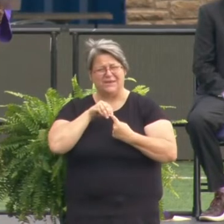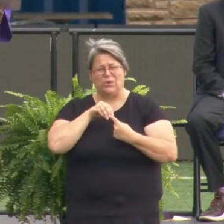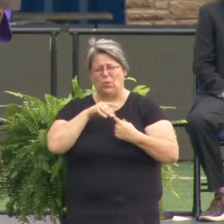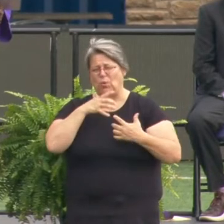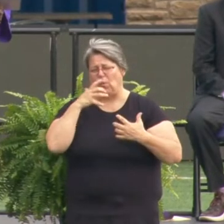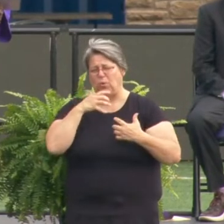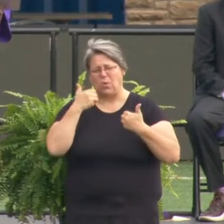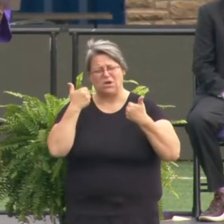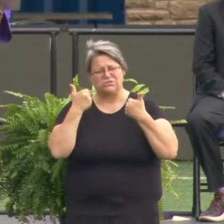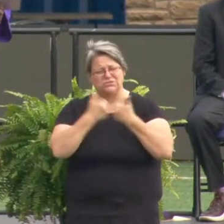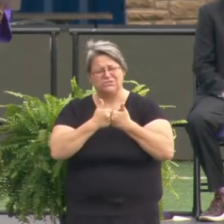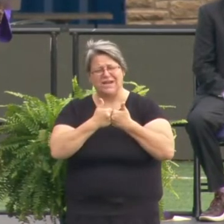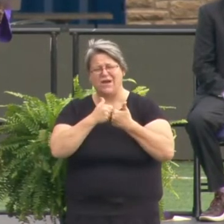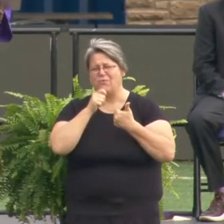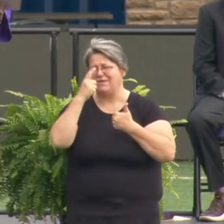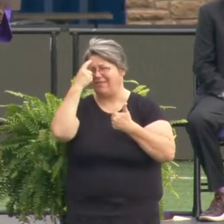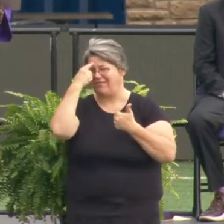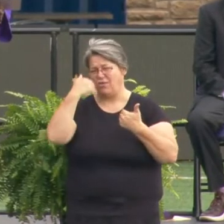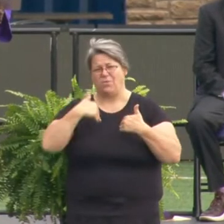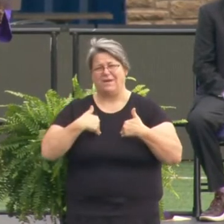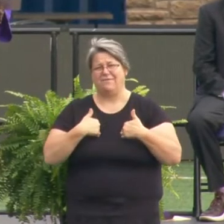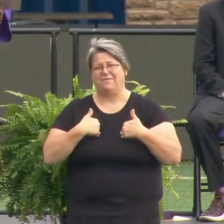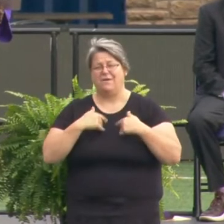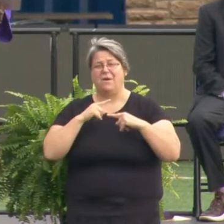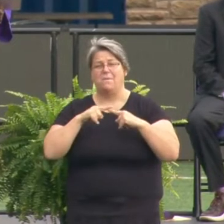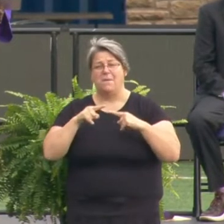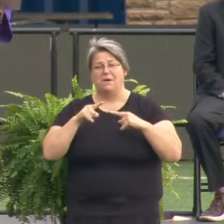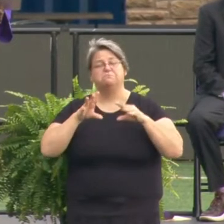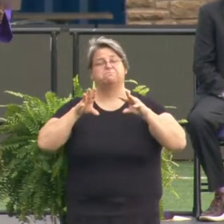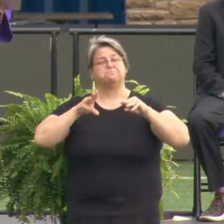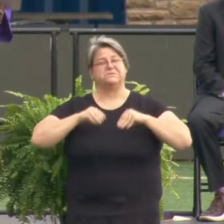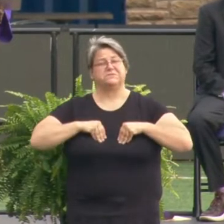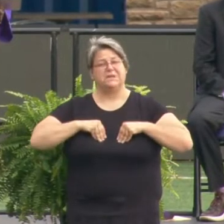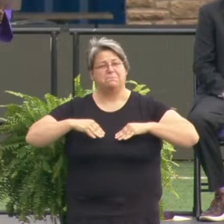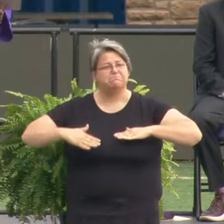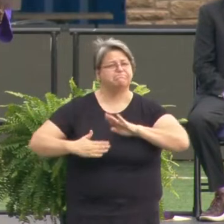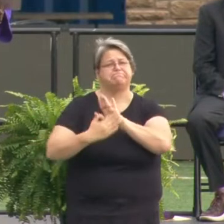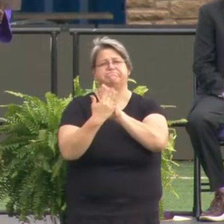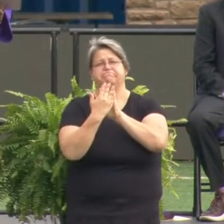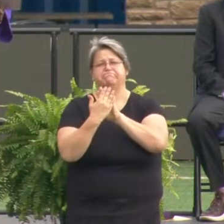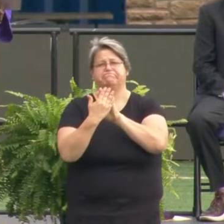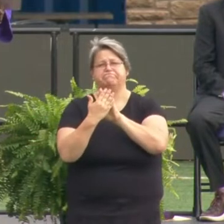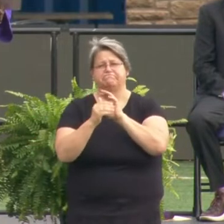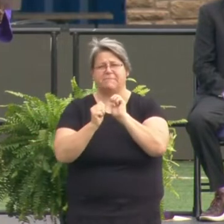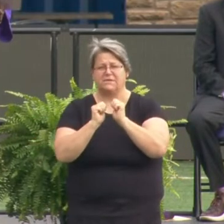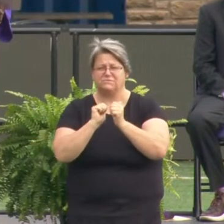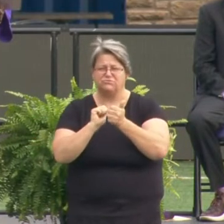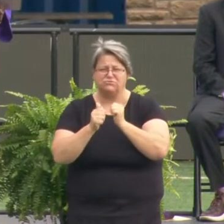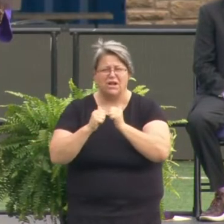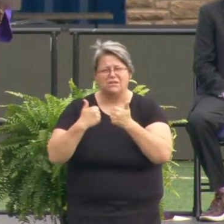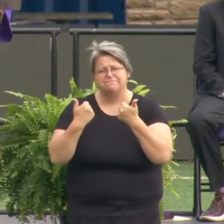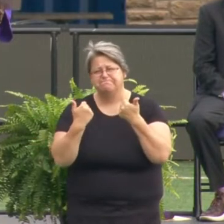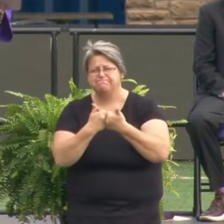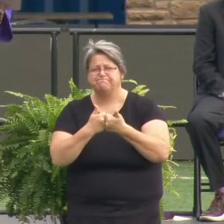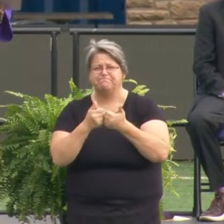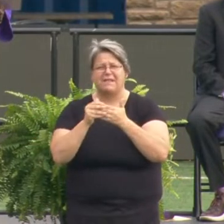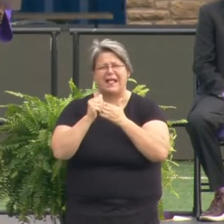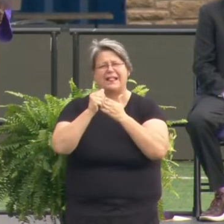significant challenges that we never imagined. And we took those challenges head on by leading the charge when it comes to